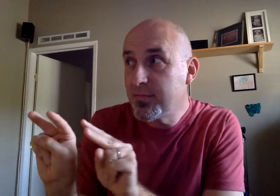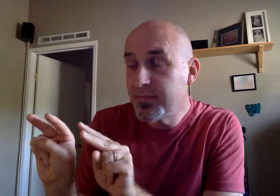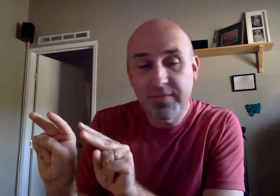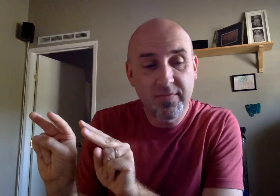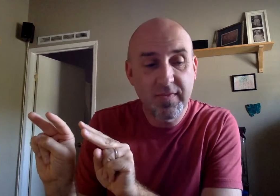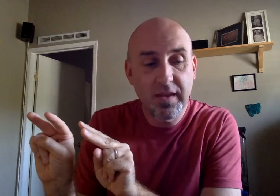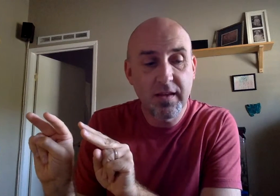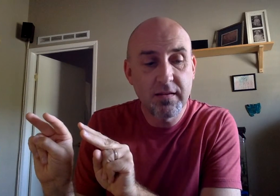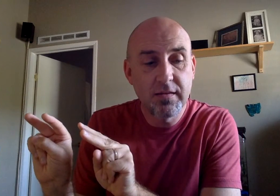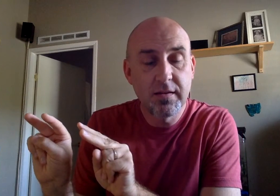Okay.